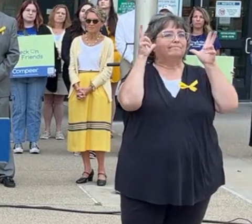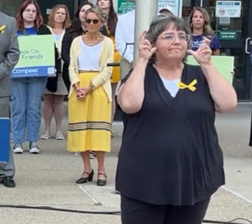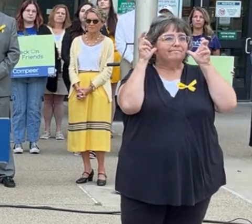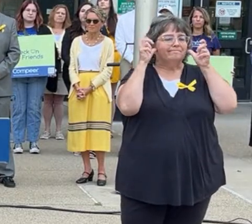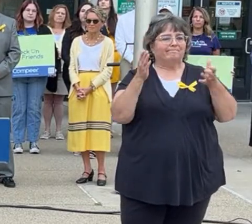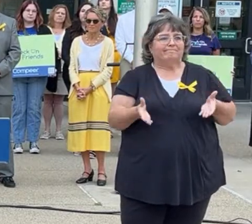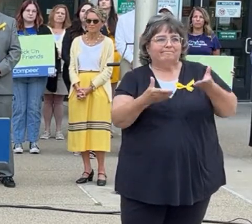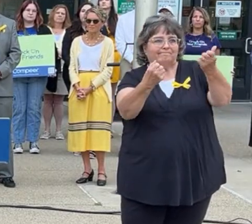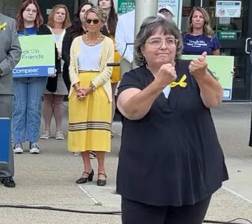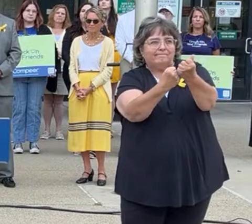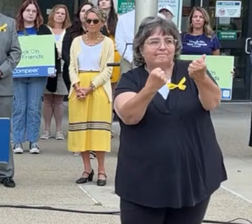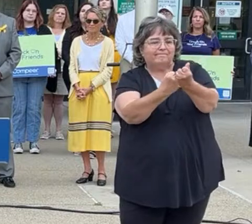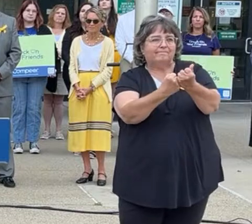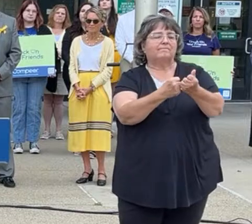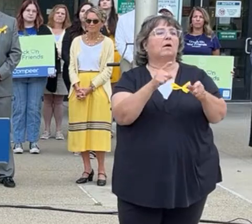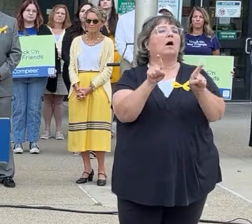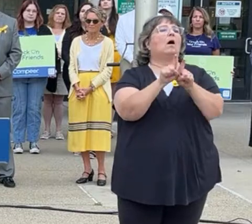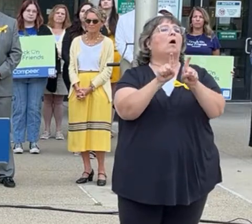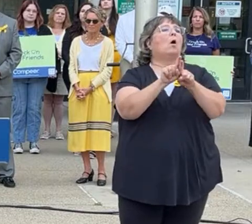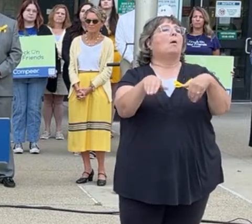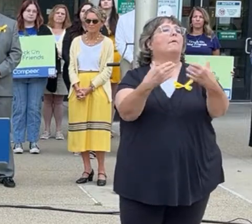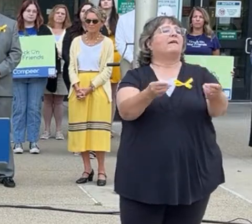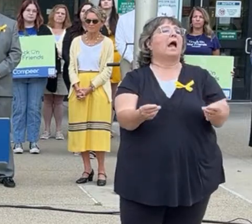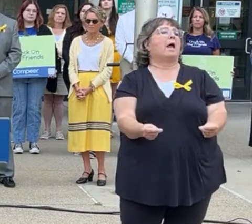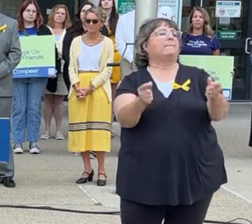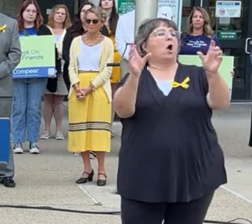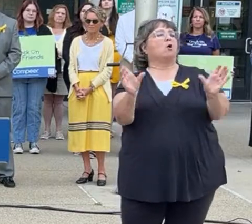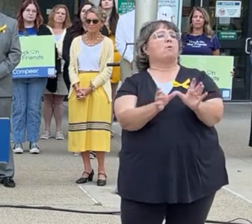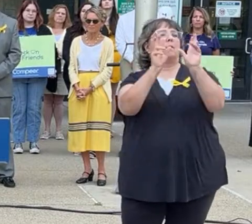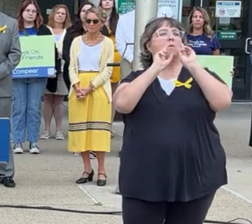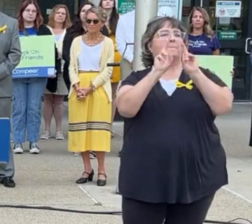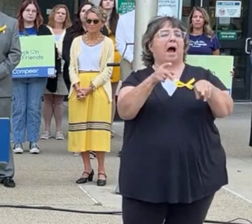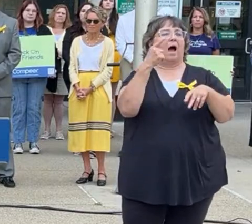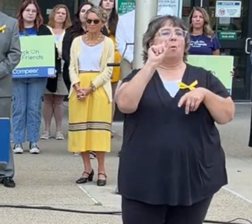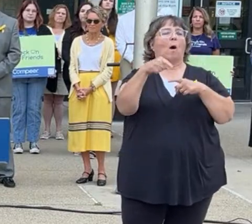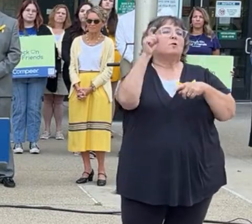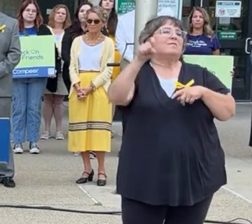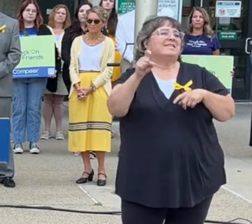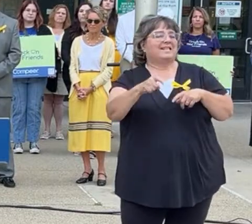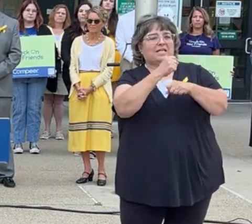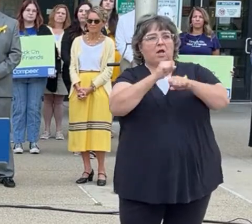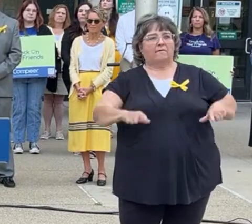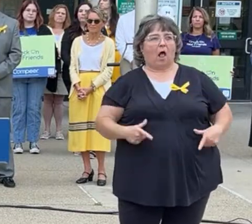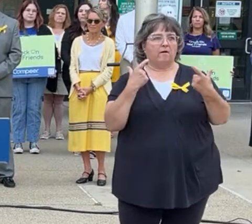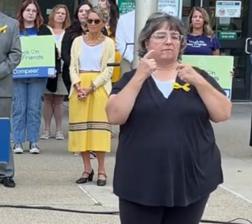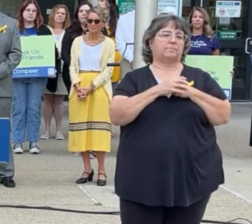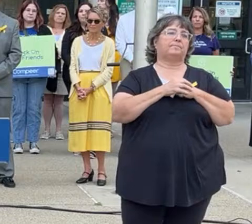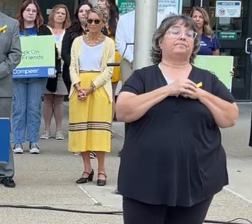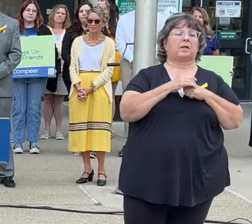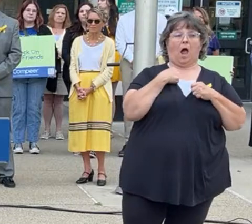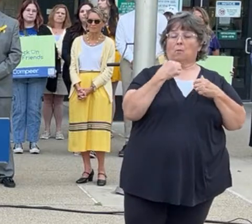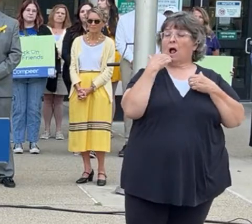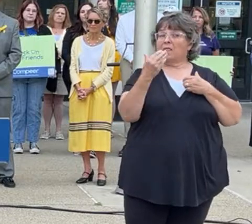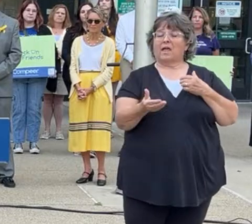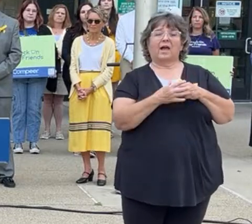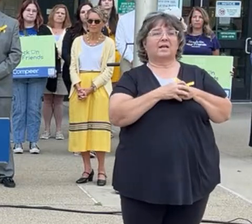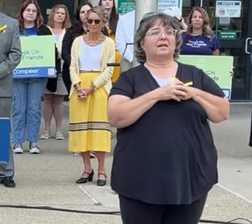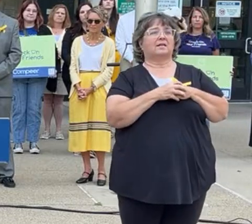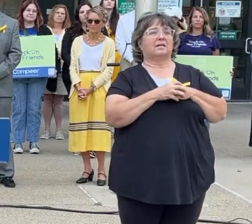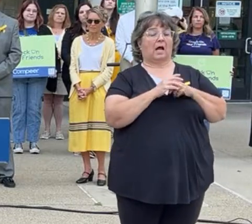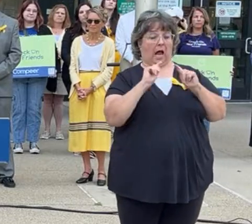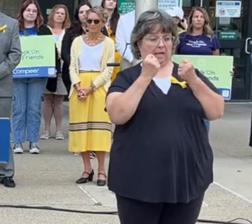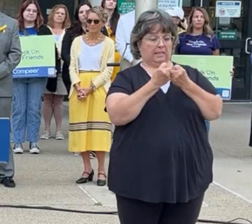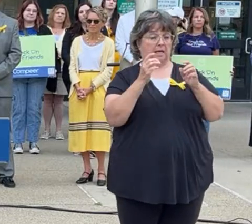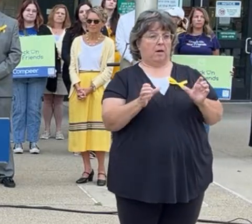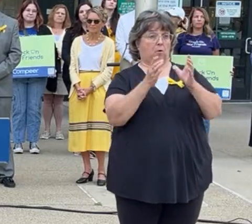provide support, but also provide immediate crisis response as needed to help save lives. So I want to thank our team